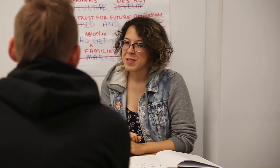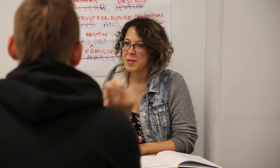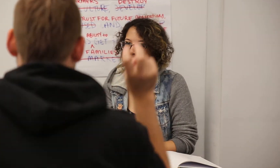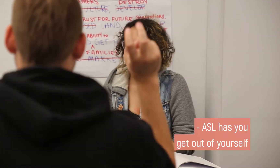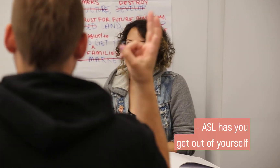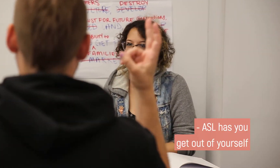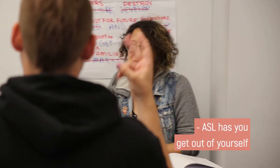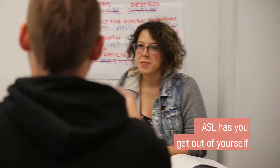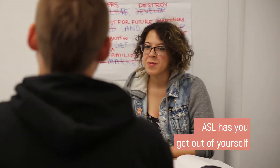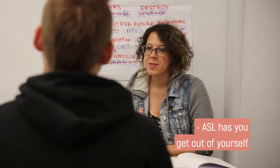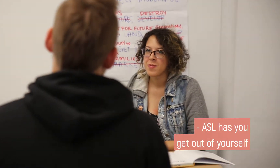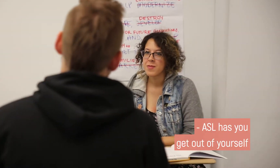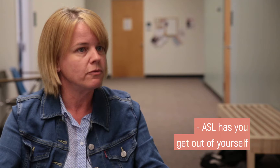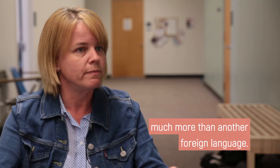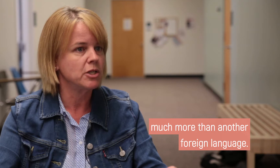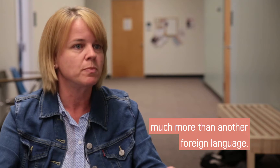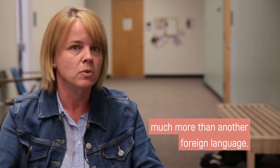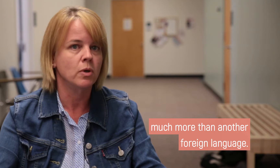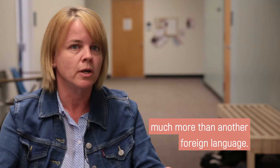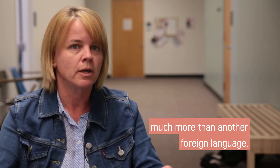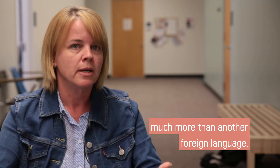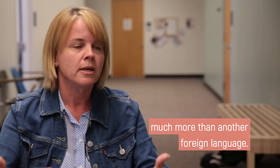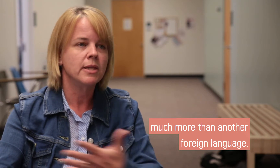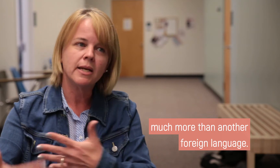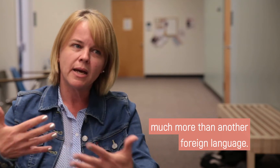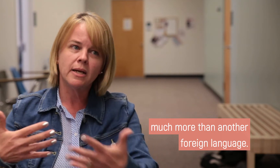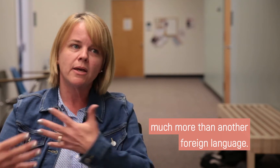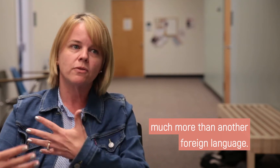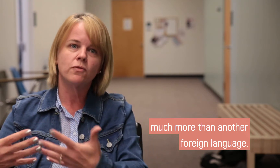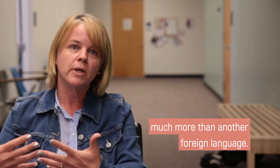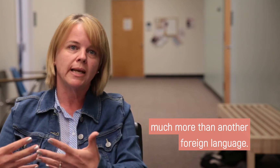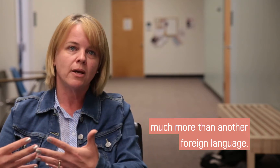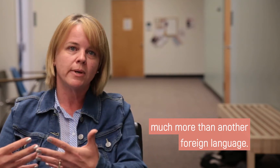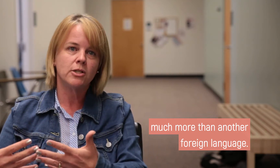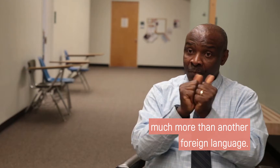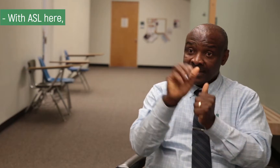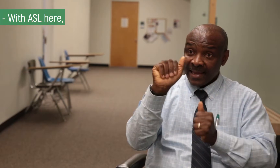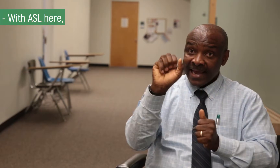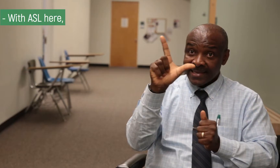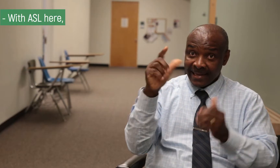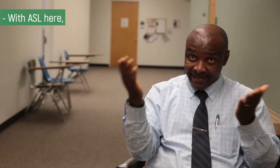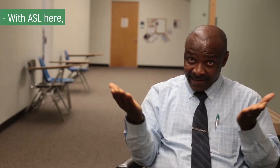In ASL, how'd you get out of yourself much more than another foreign language? With ASL here,